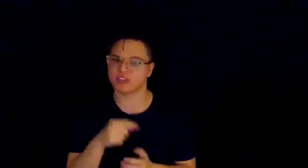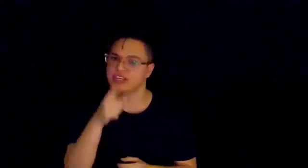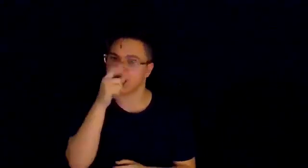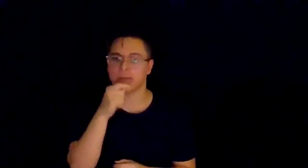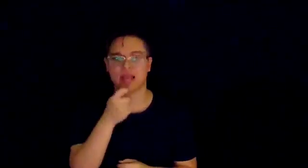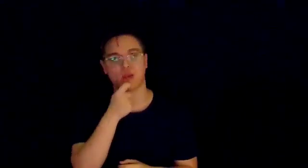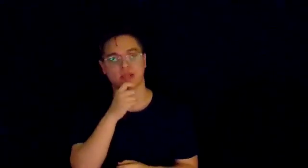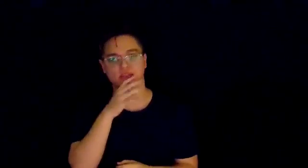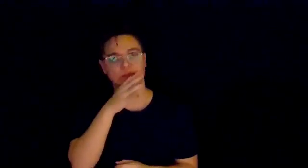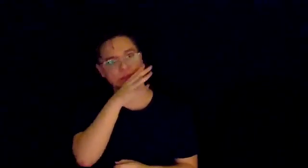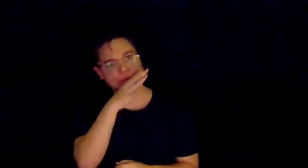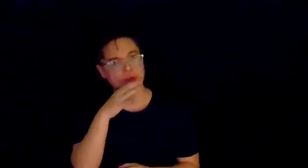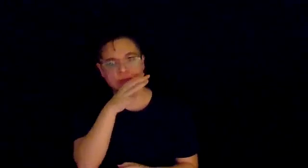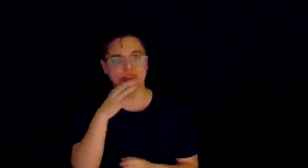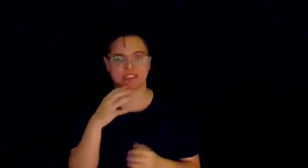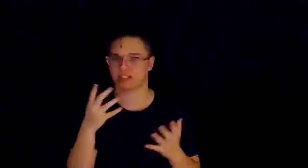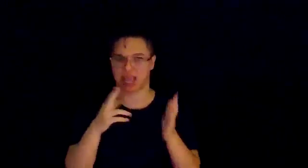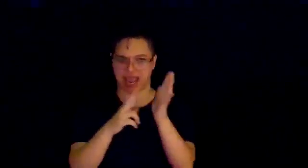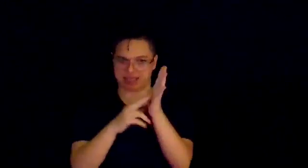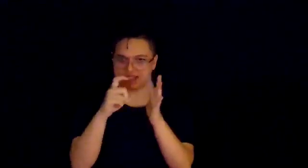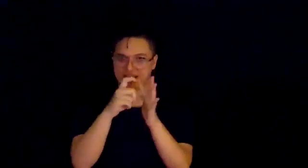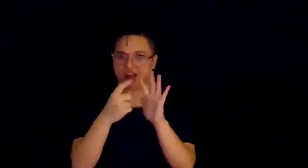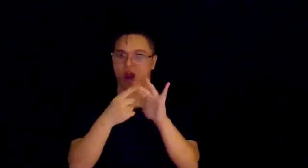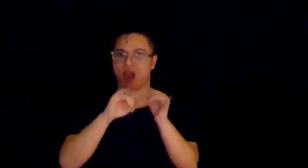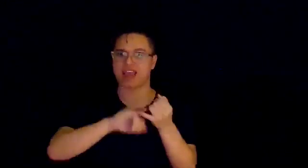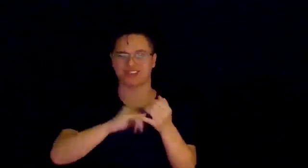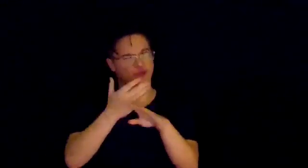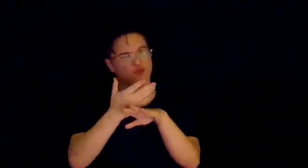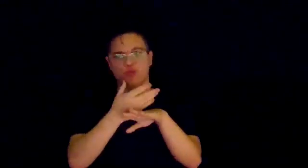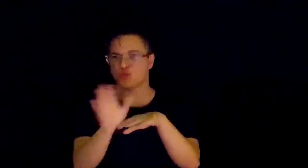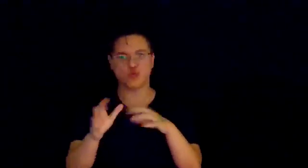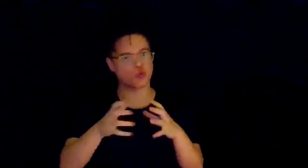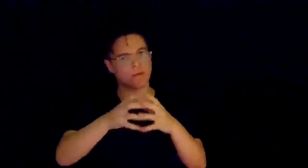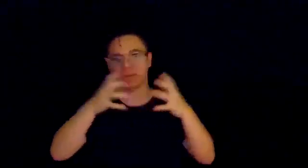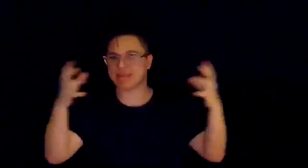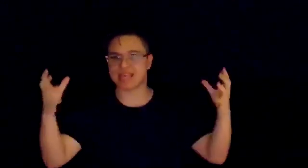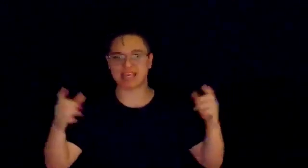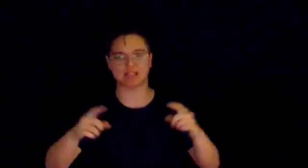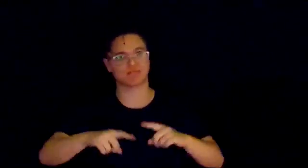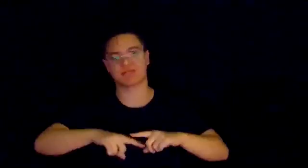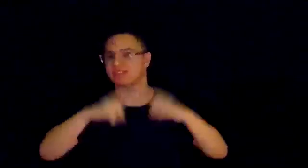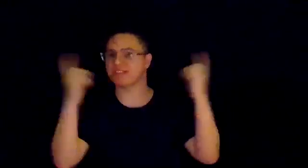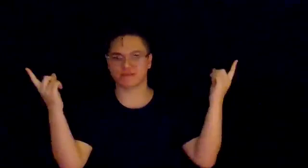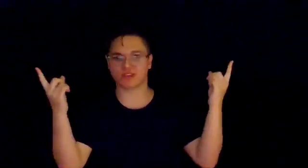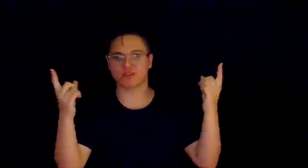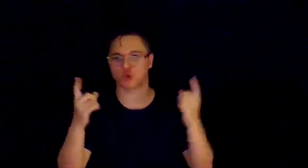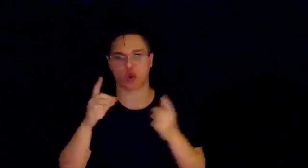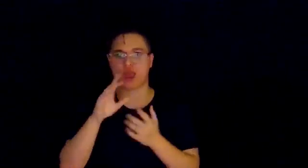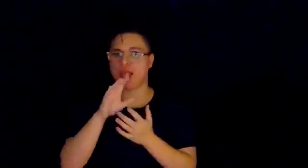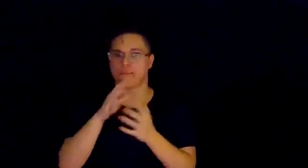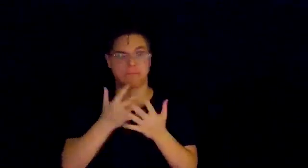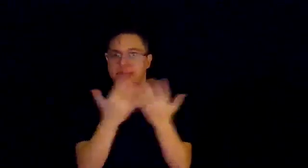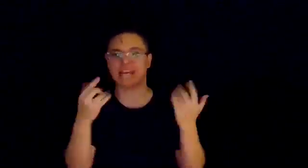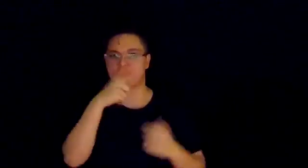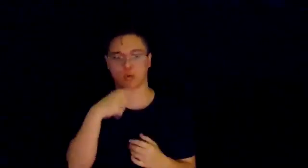to talk about what the planning and meeting will involve. If you're a little bit not sure about NDIS, well,